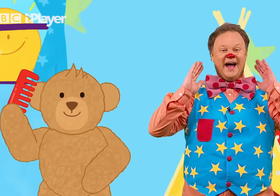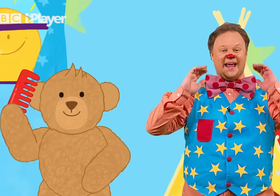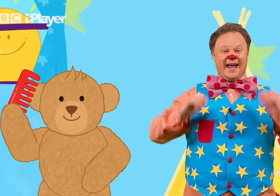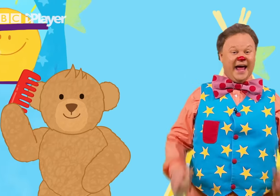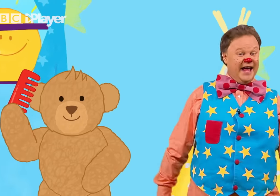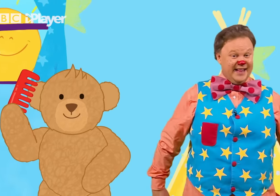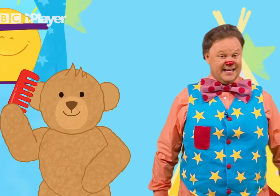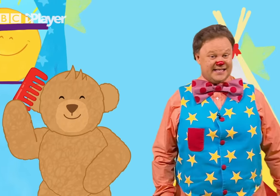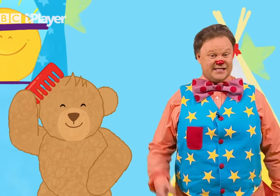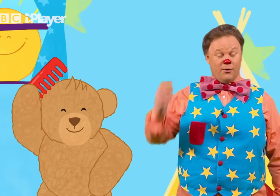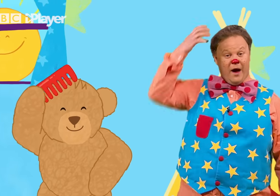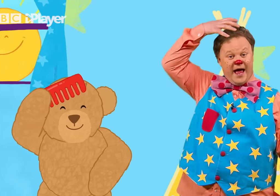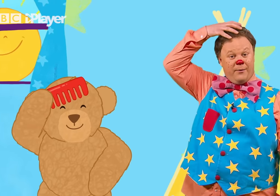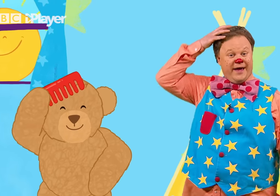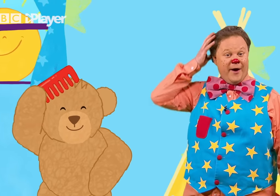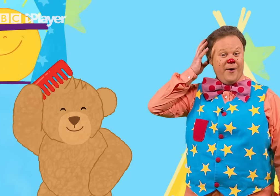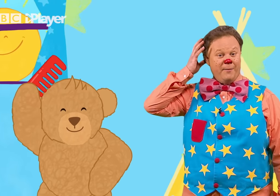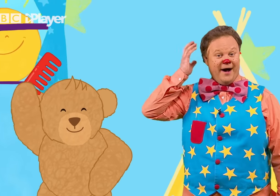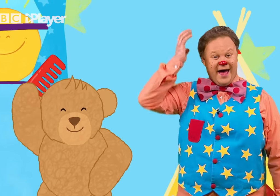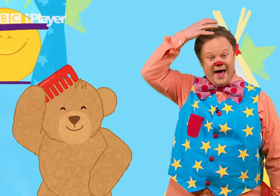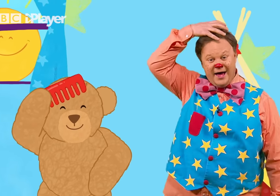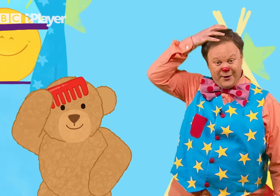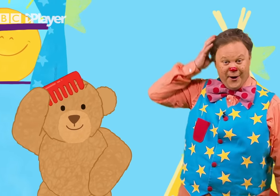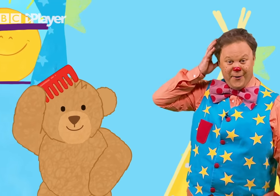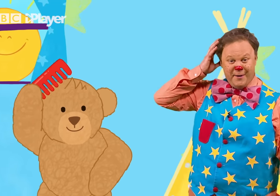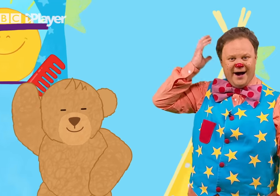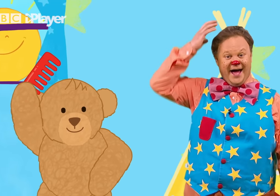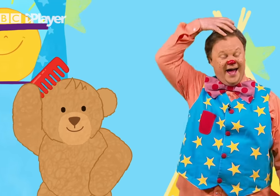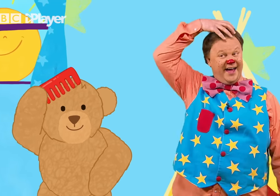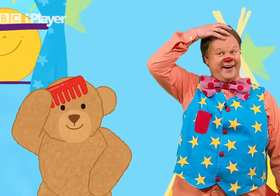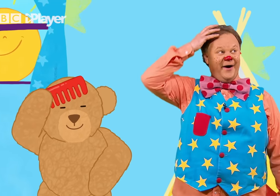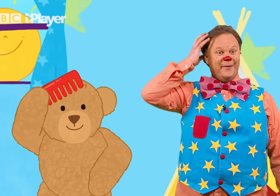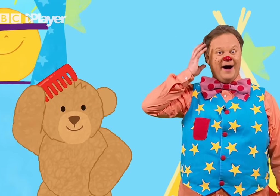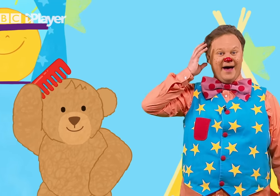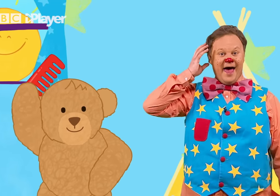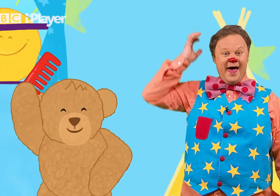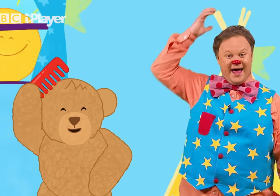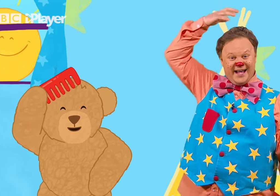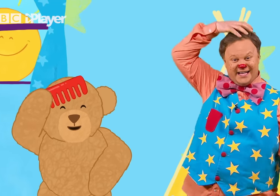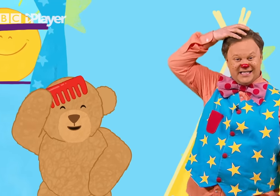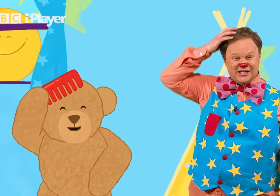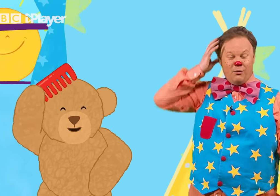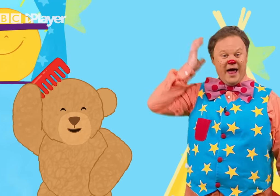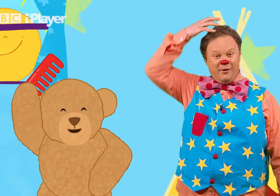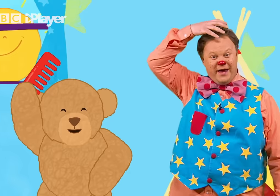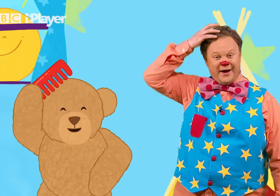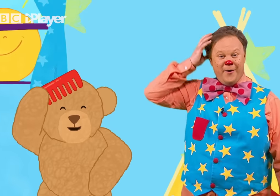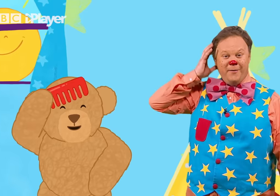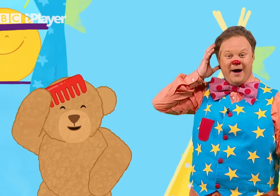tidy. This is the way we comb our hair. Comb our hair, comb our hair. This is the way we comb our